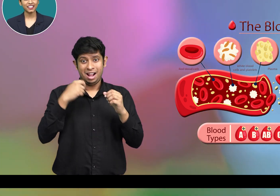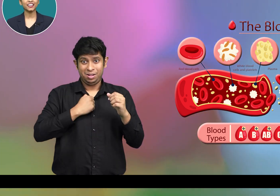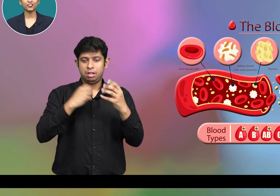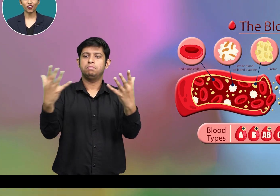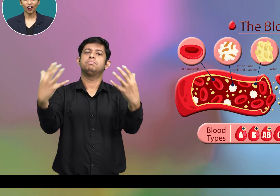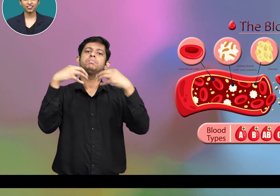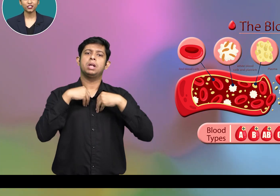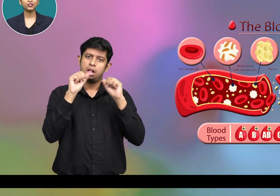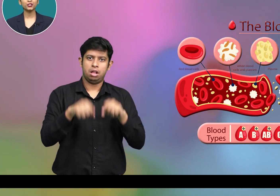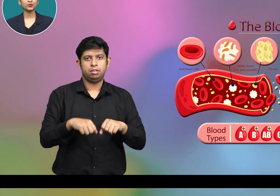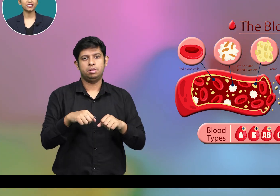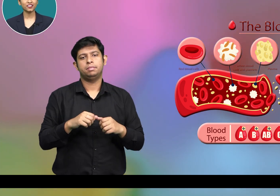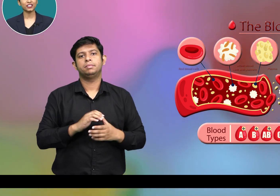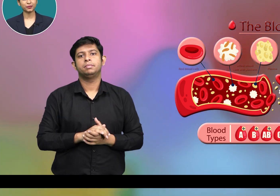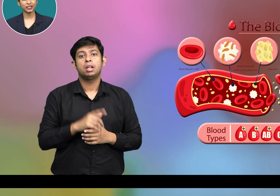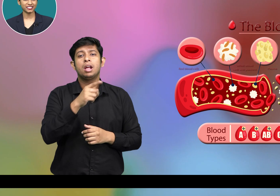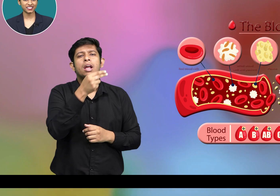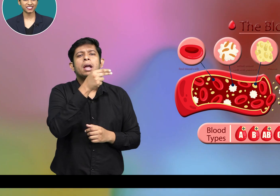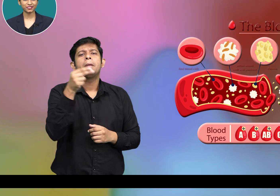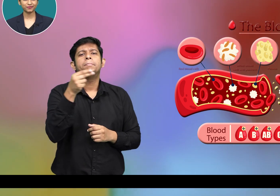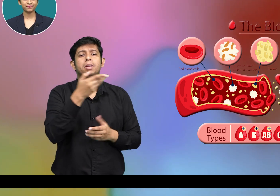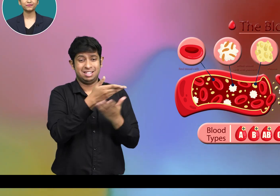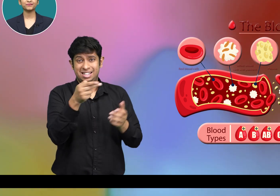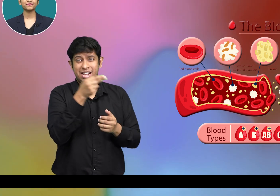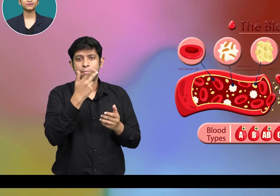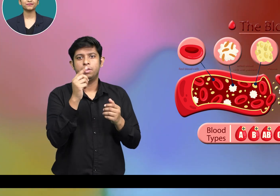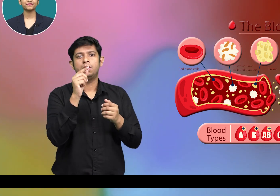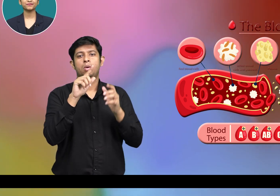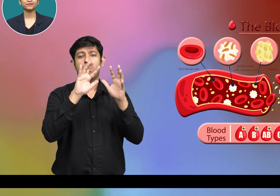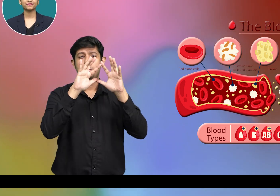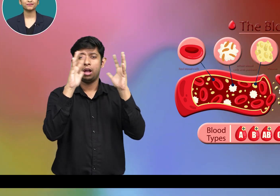Hence, they are called universal recipients.